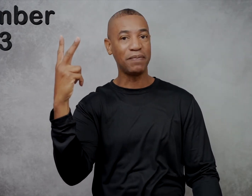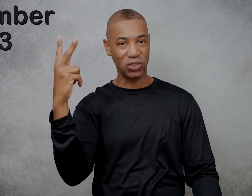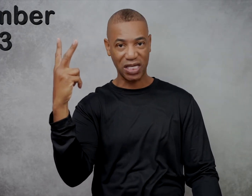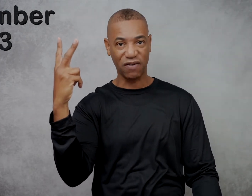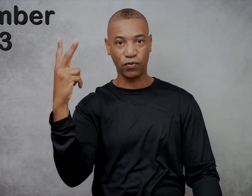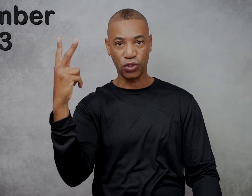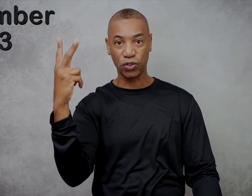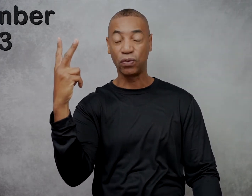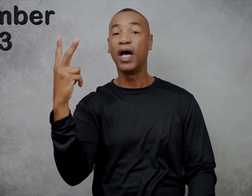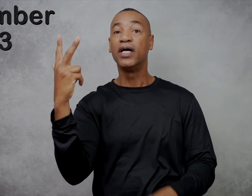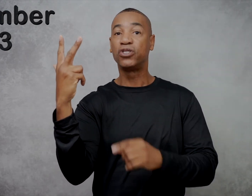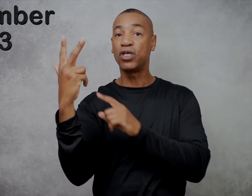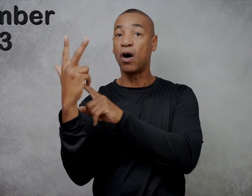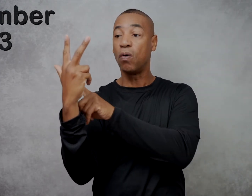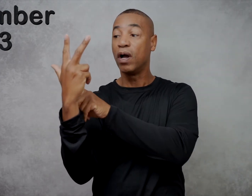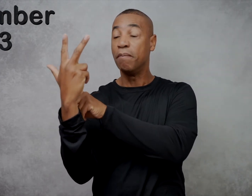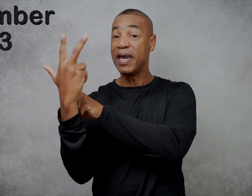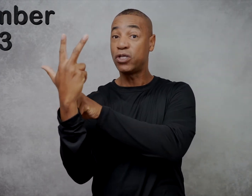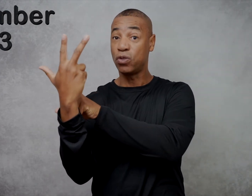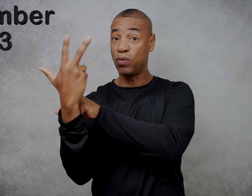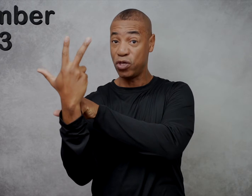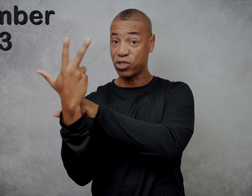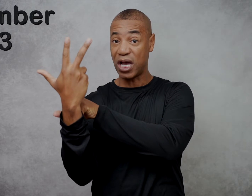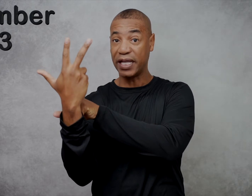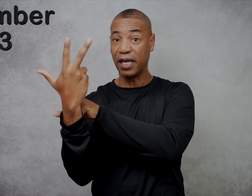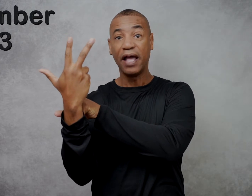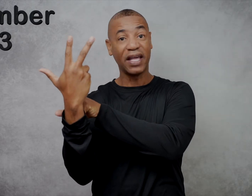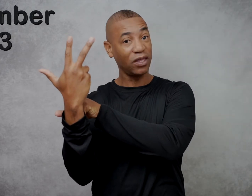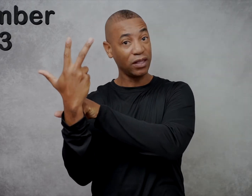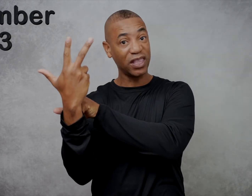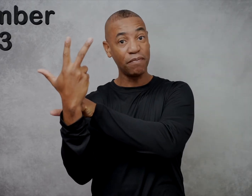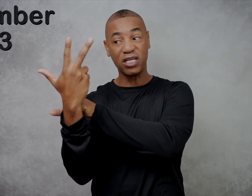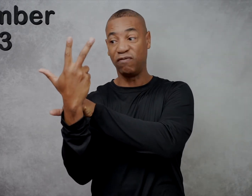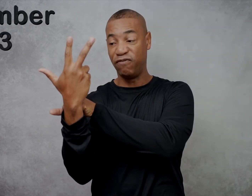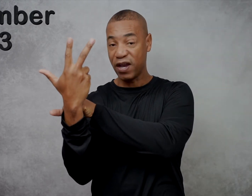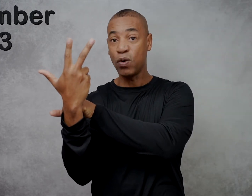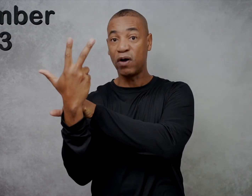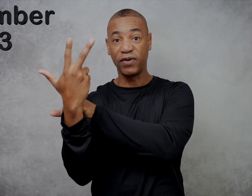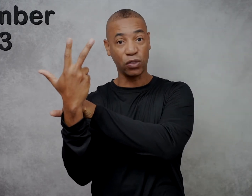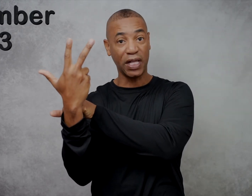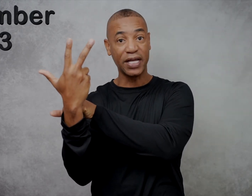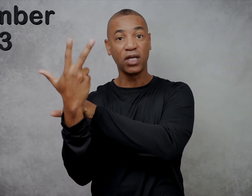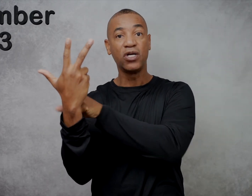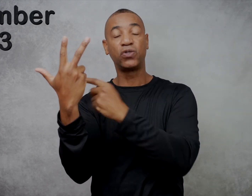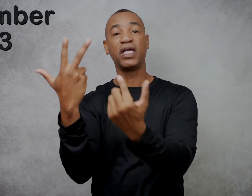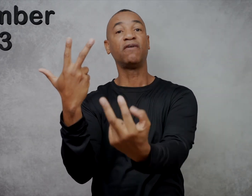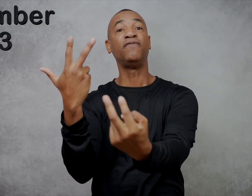mistake that for a 2. So make sure when you're signing that the thumb is very well visualized so that the viewer